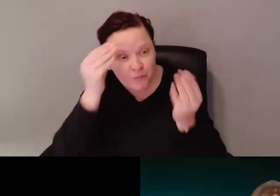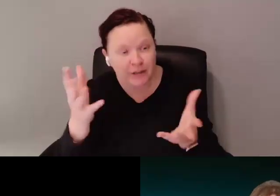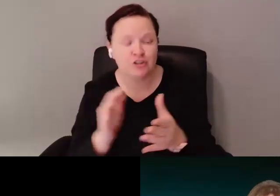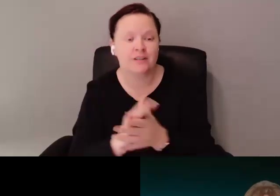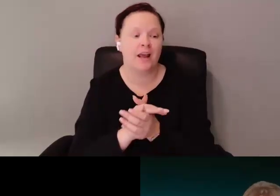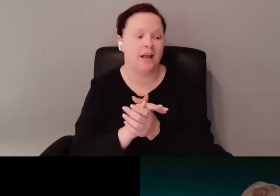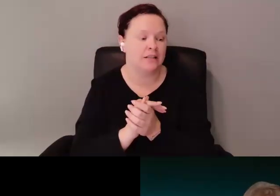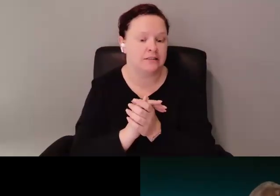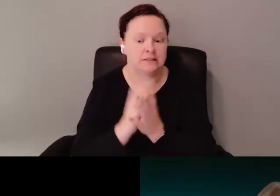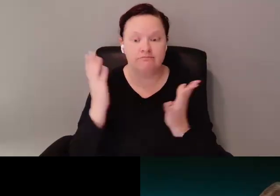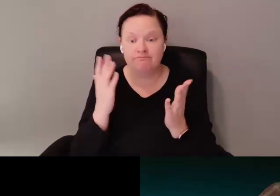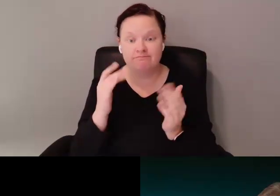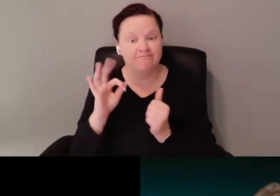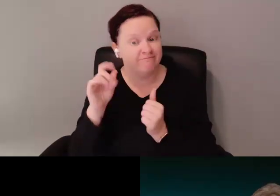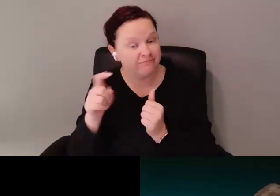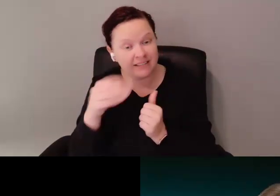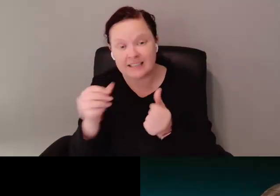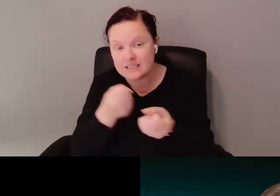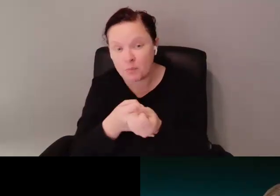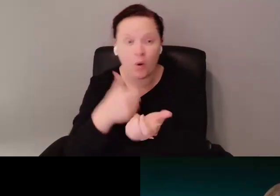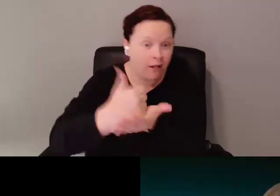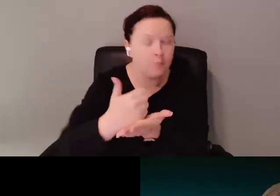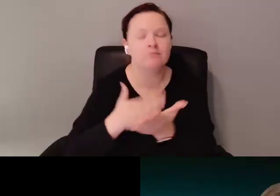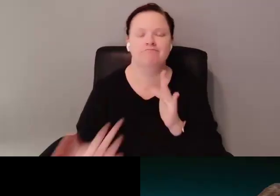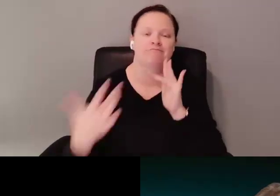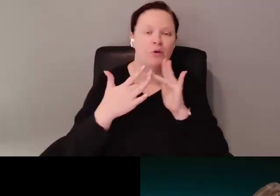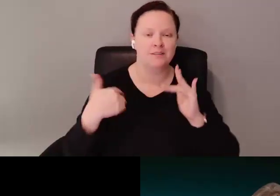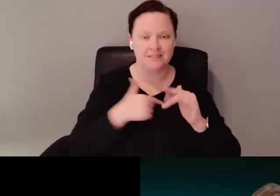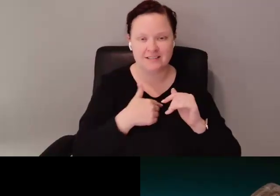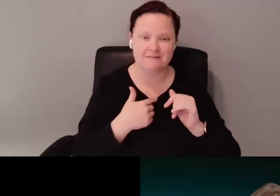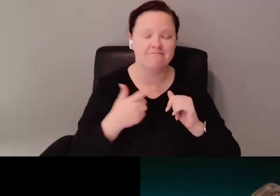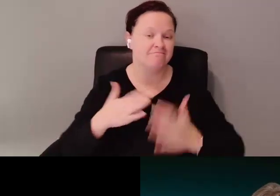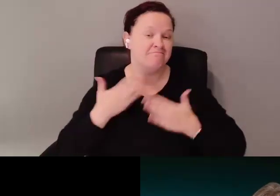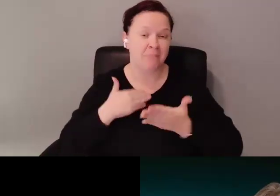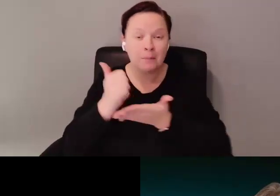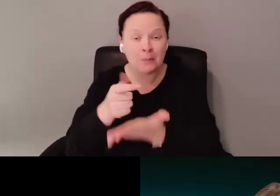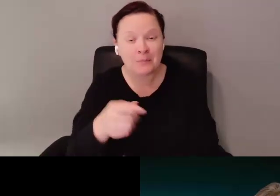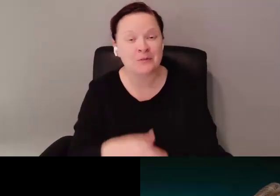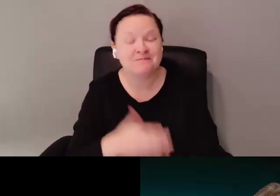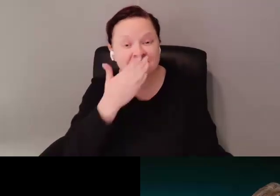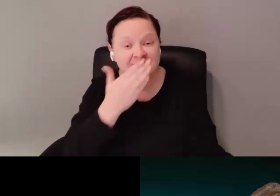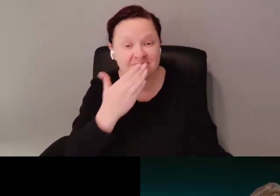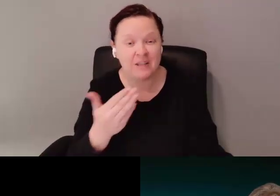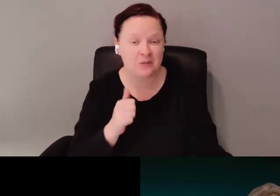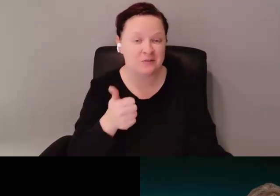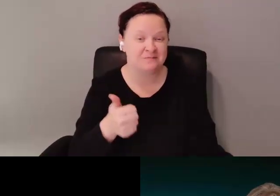information. And if you need any more information, get a hold of us and we're happy to help. Thank you so much.